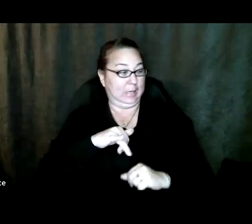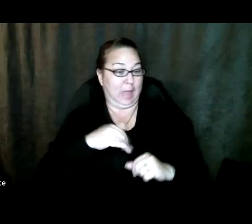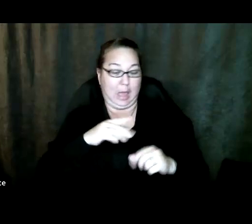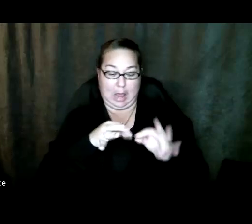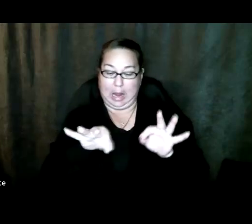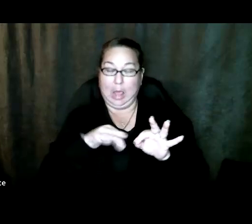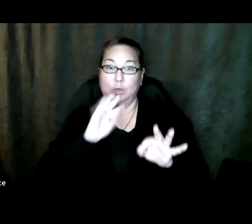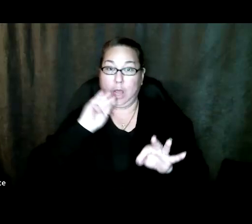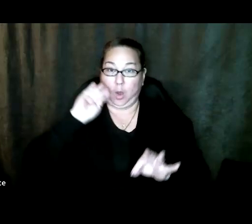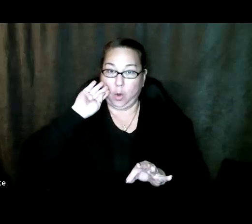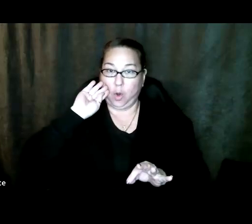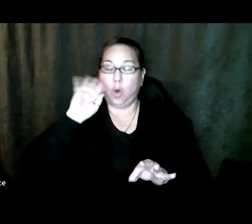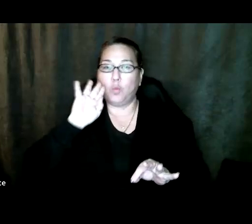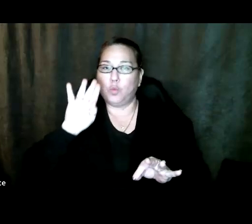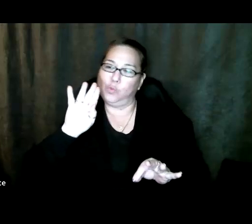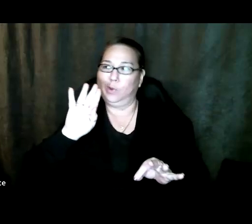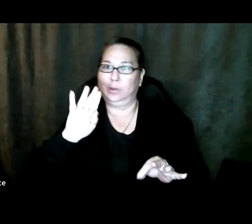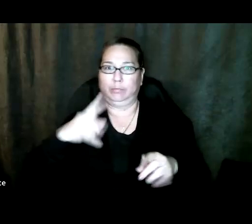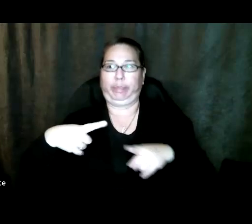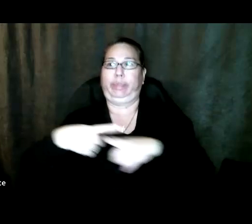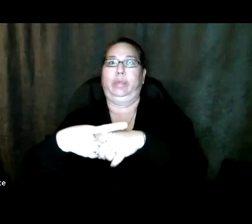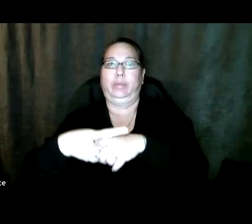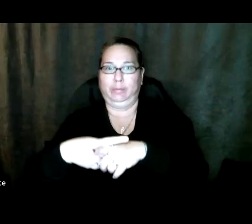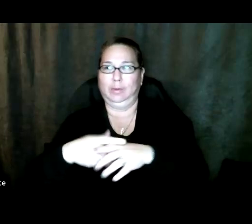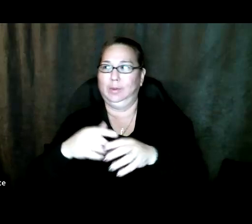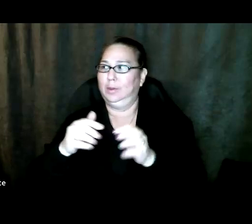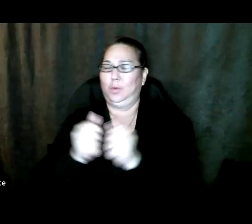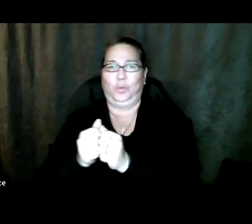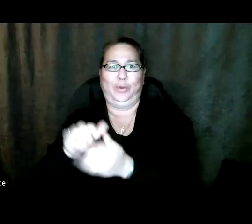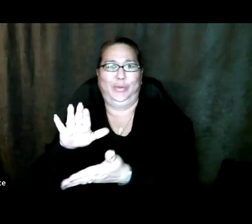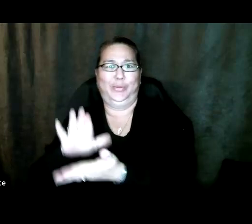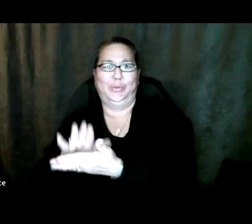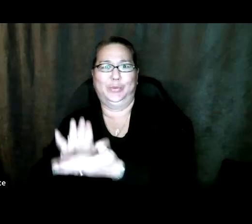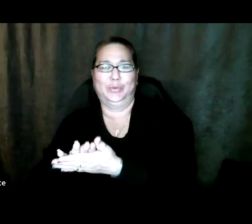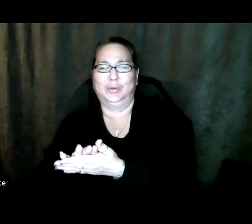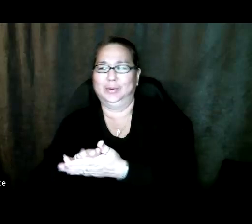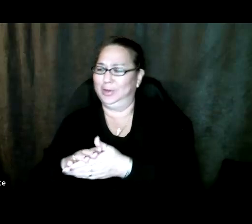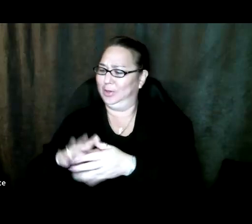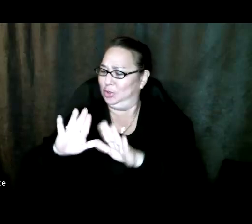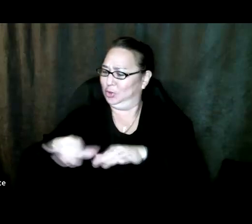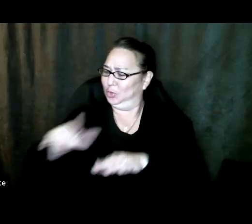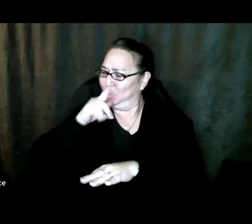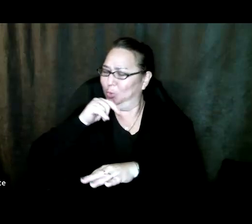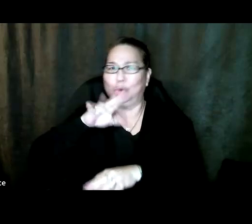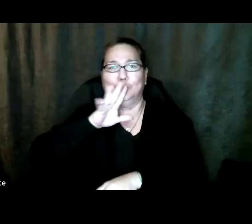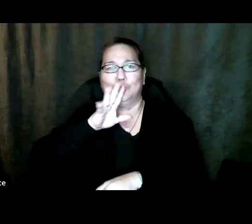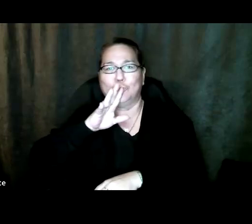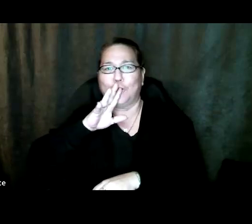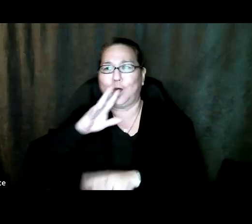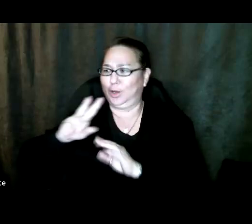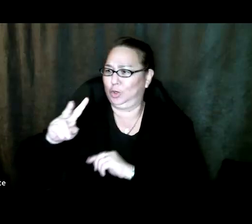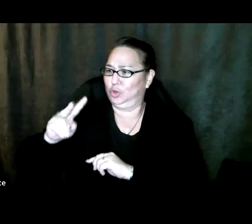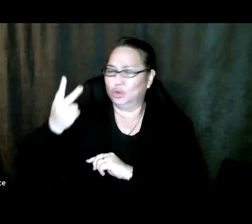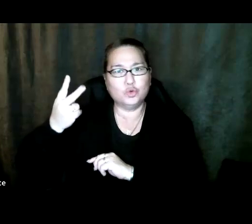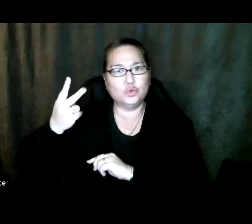the acquisition of second language at school. In fact, children who speak 2 languages have special